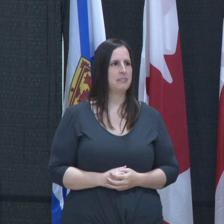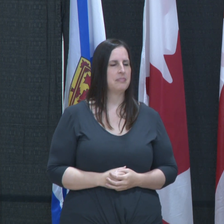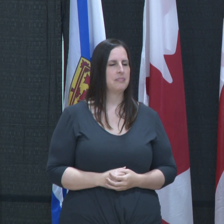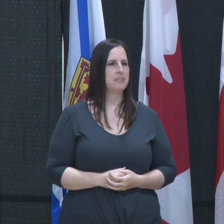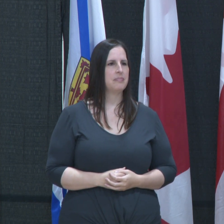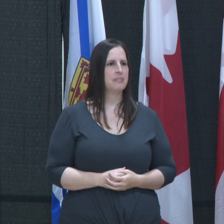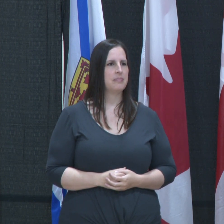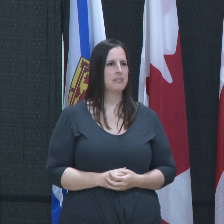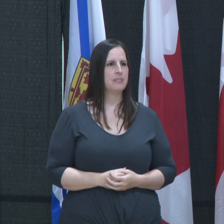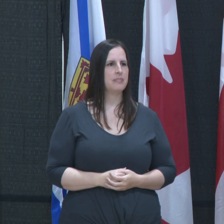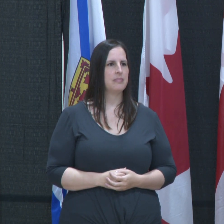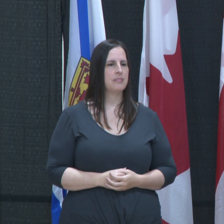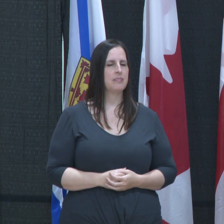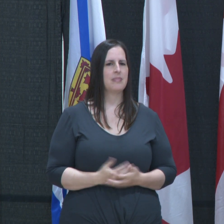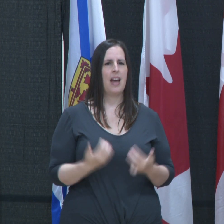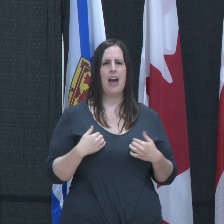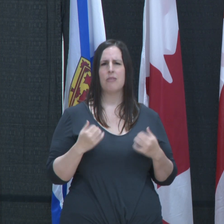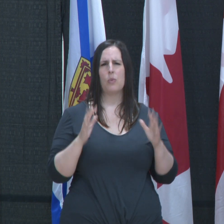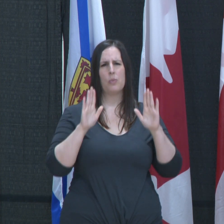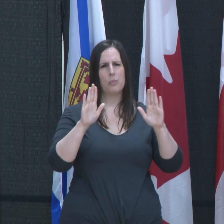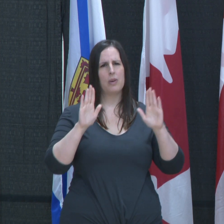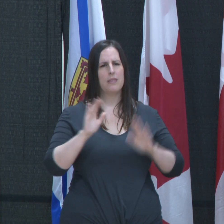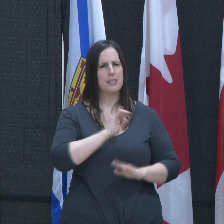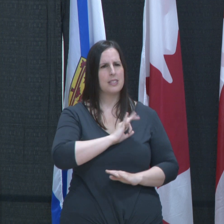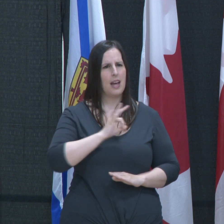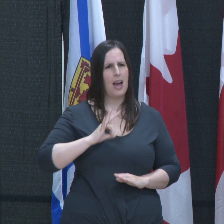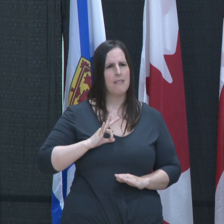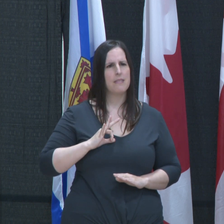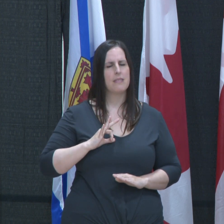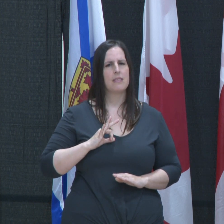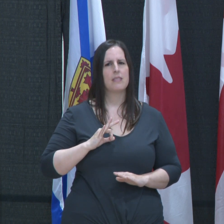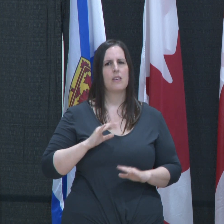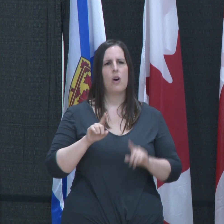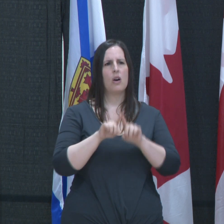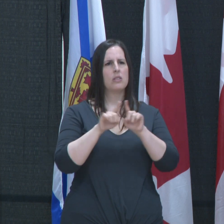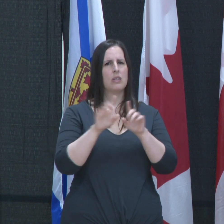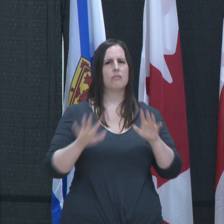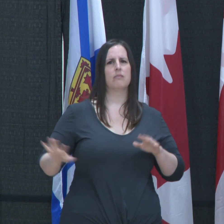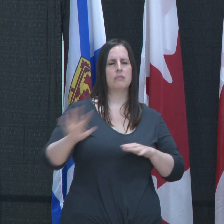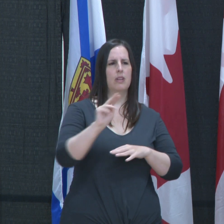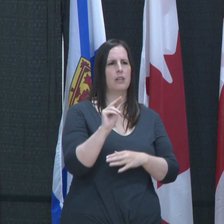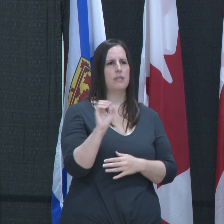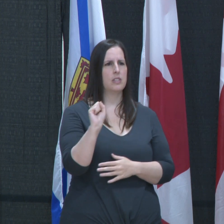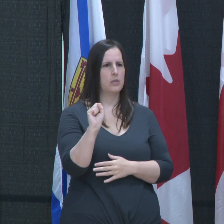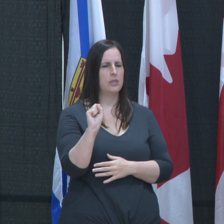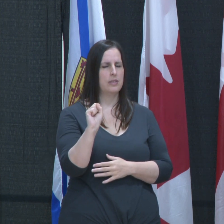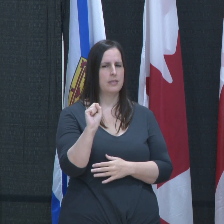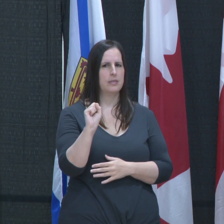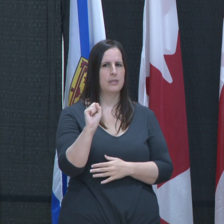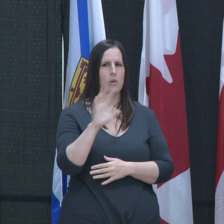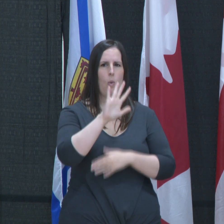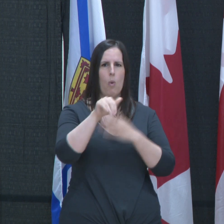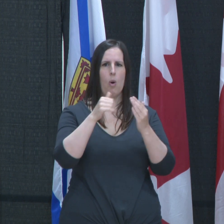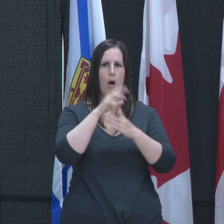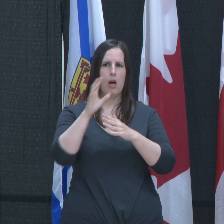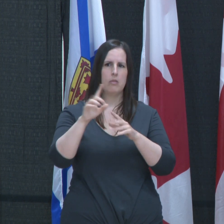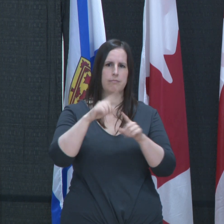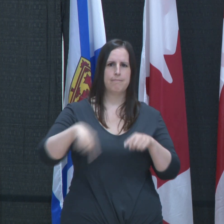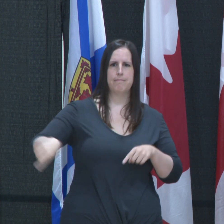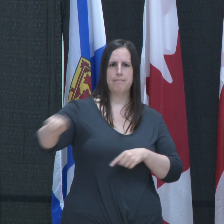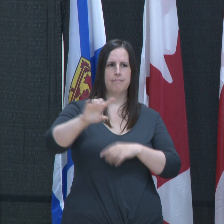From our amazing and dedicated staff at our campus to campuses and colleagues province-wide, each of you had a role to play in